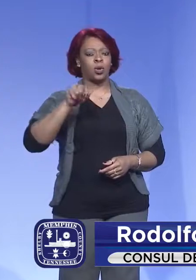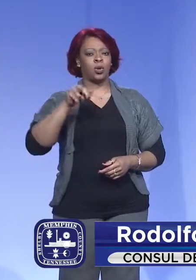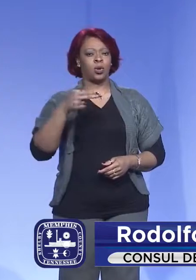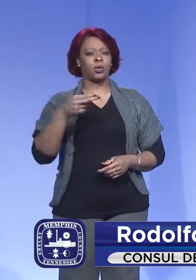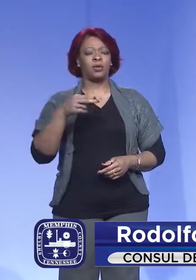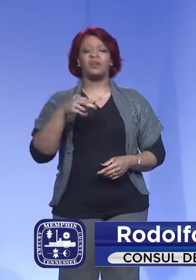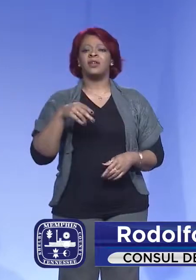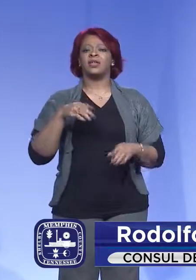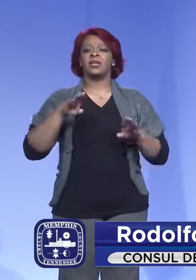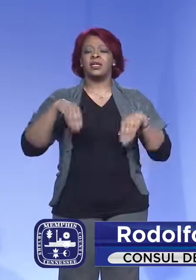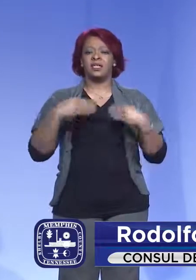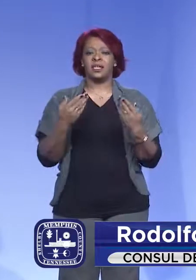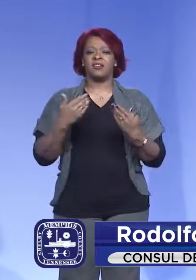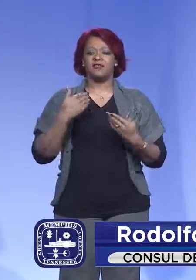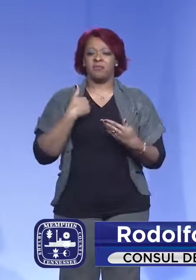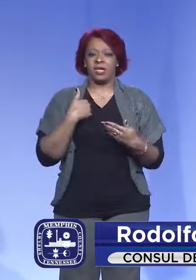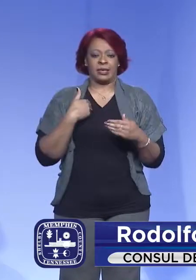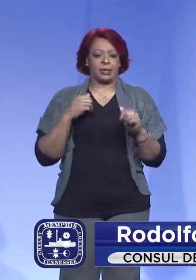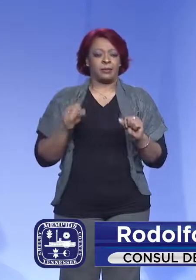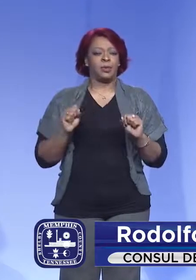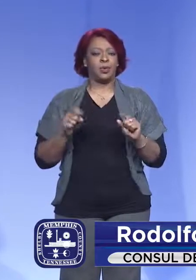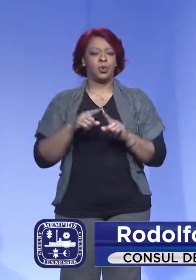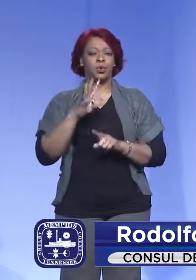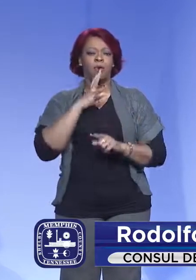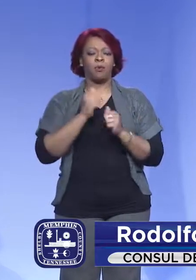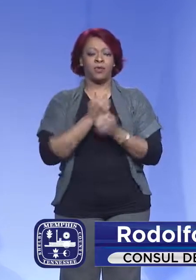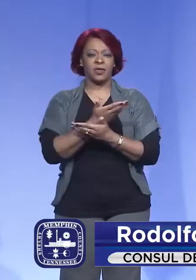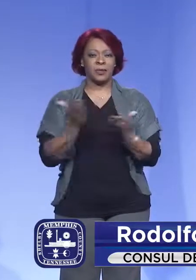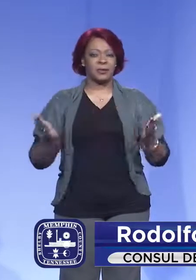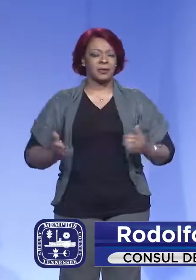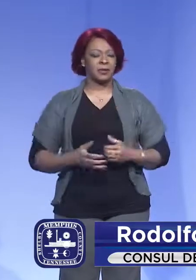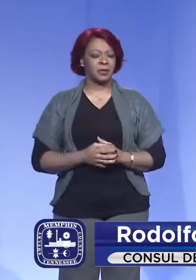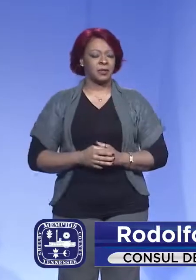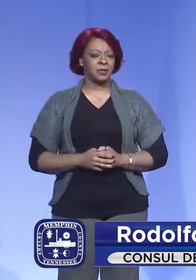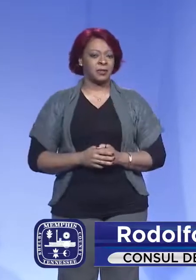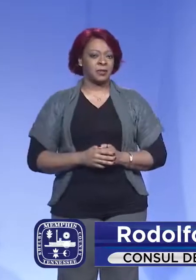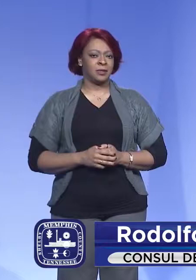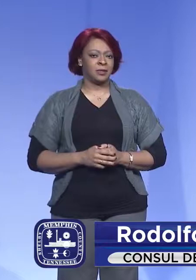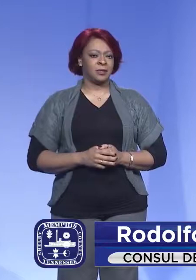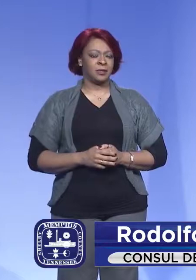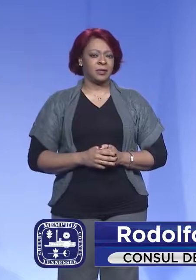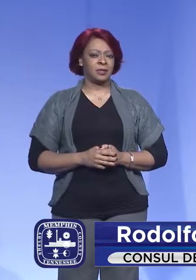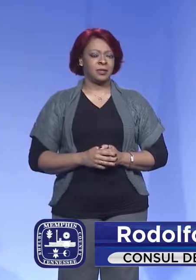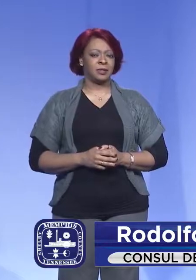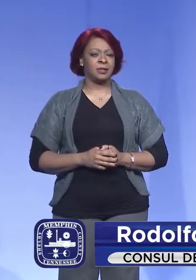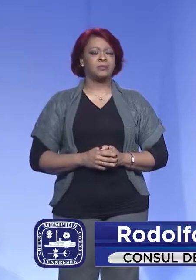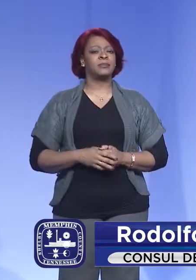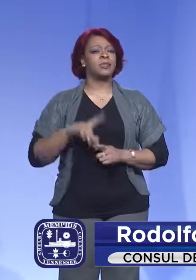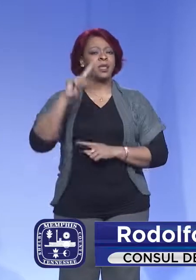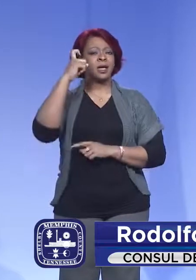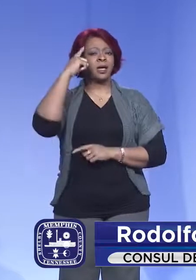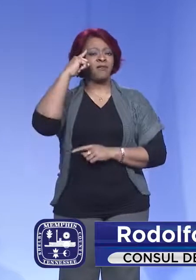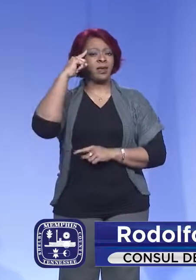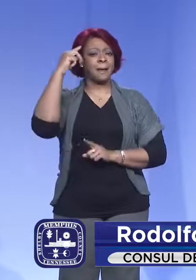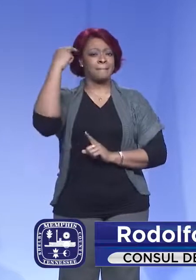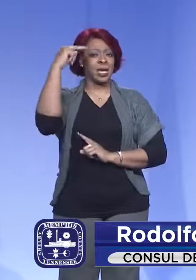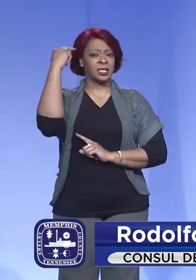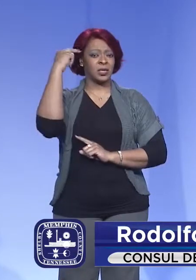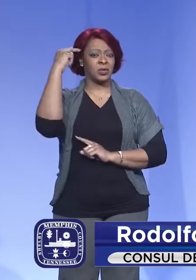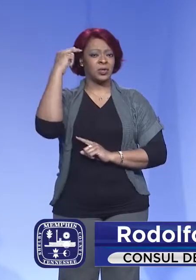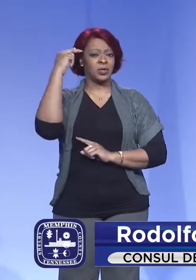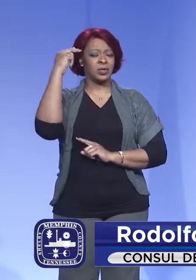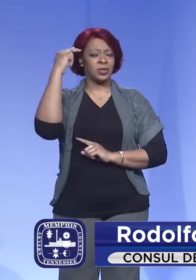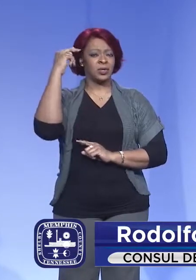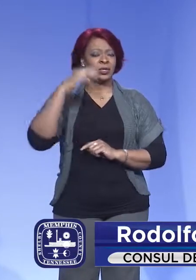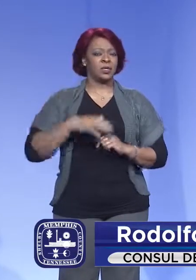this opportunity to talk with all of you. To the government of Mexico, the health